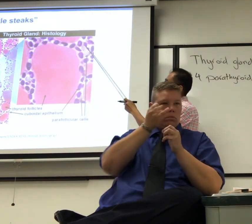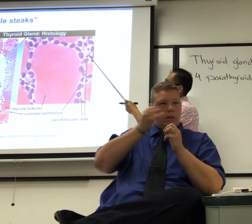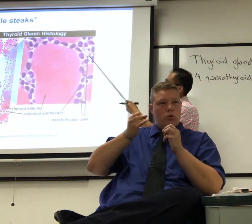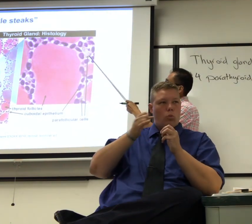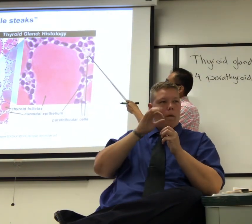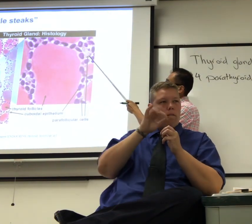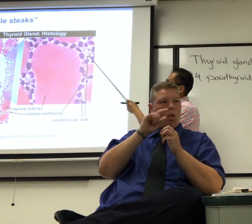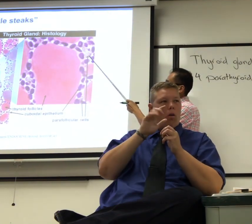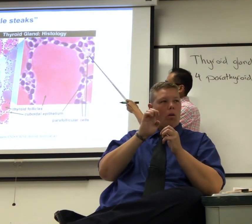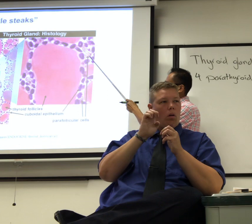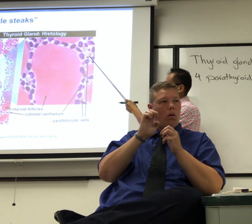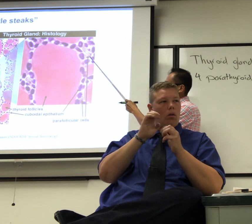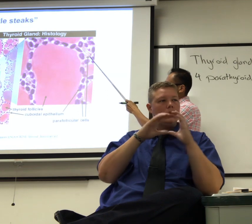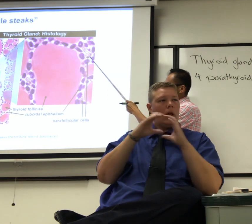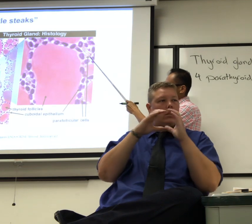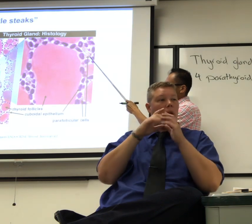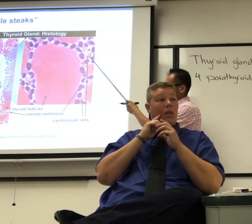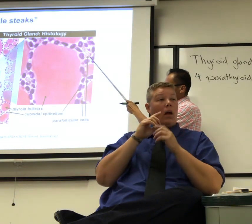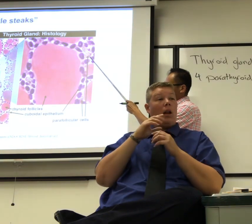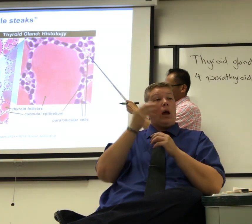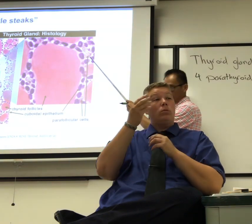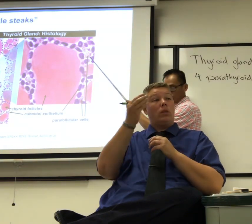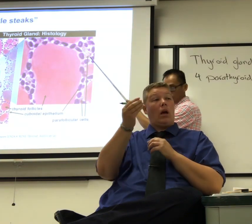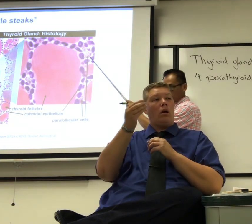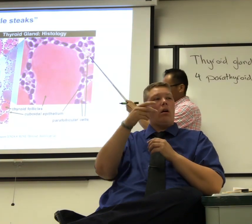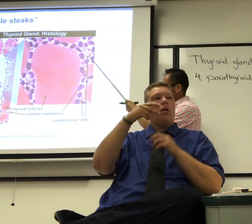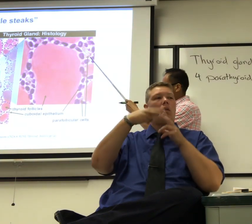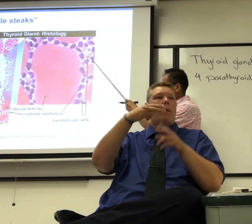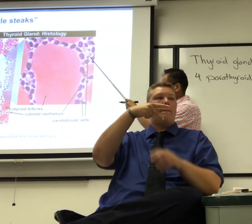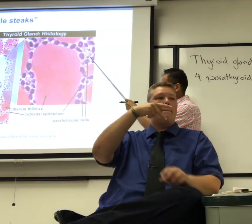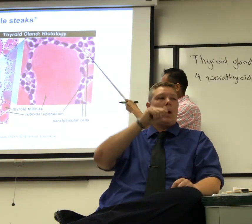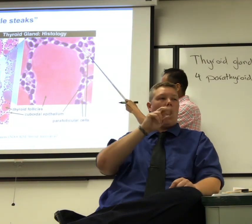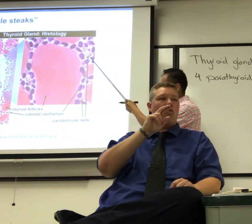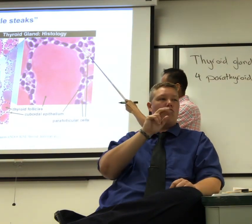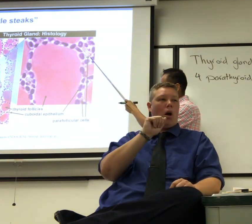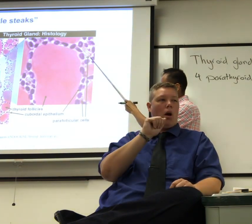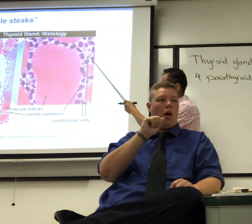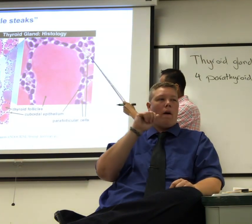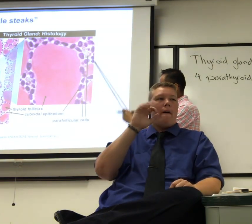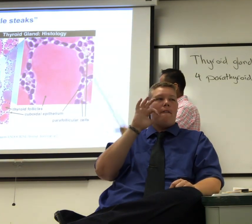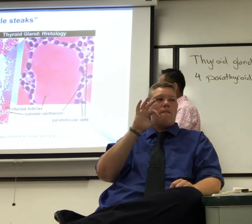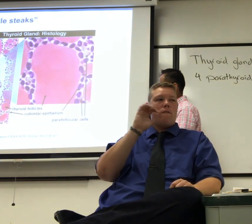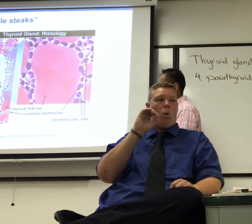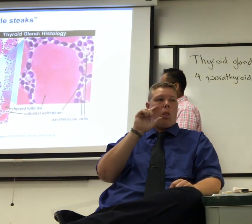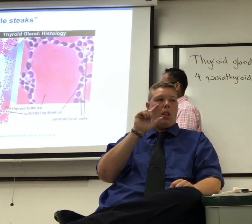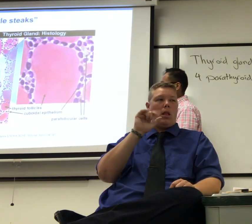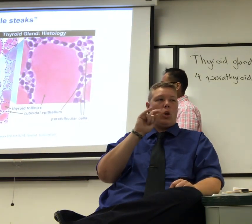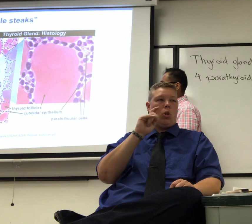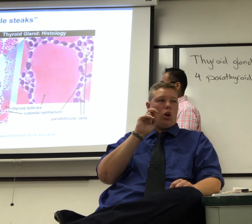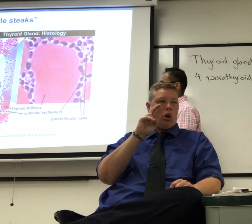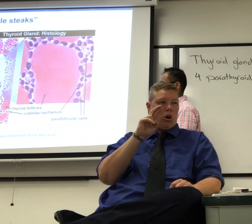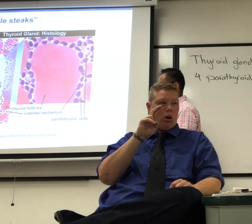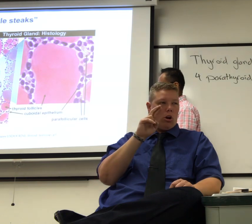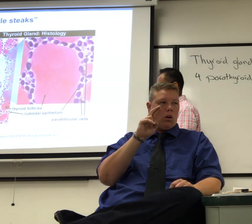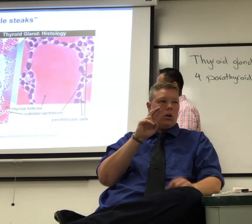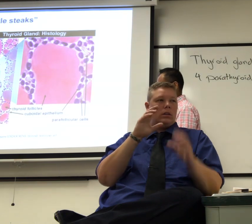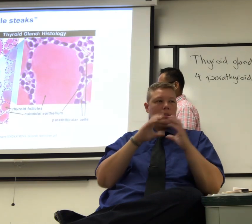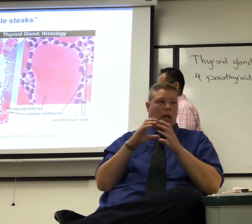color. But it's surrounded by individual follicle cells. And outside the follicle structure are